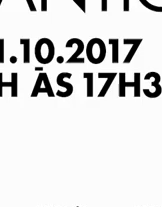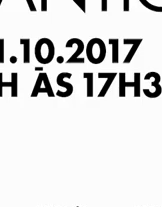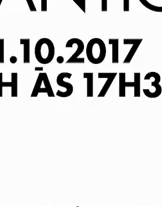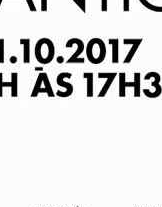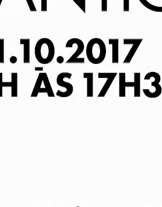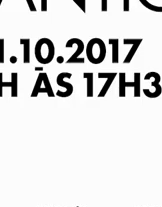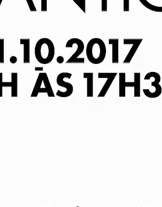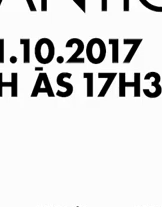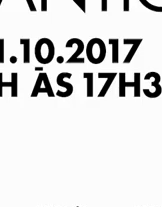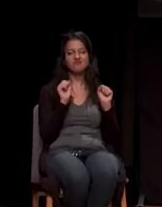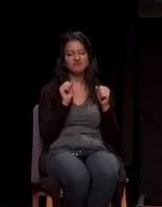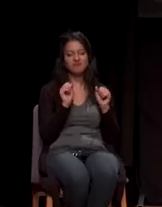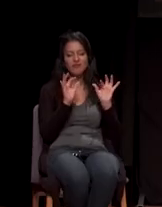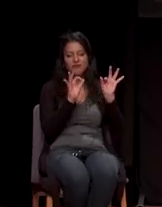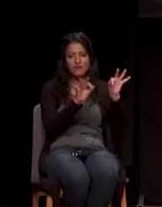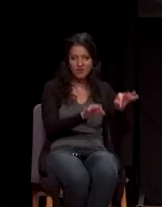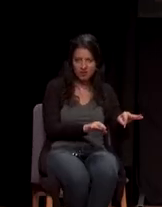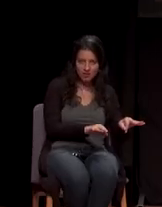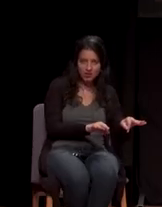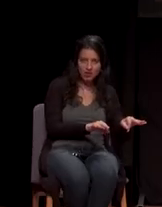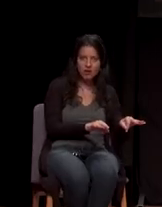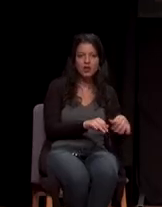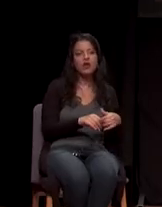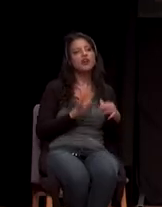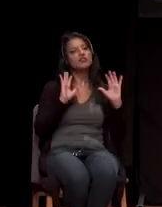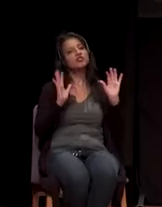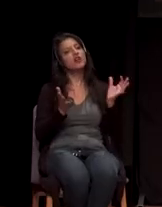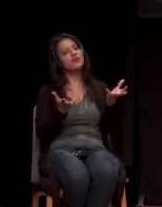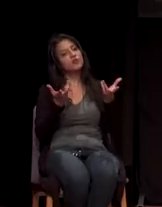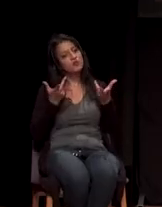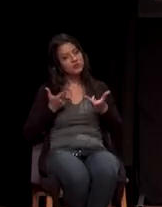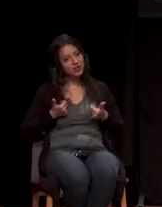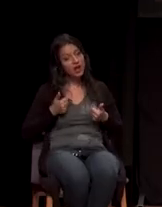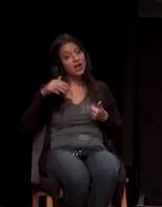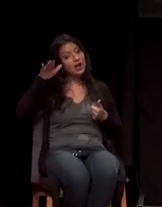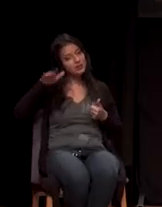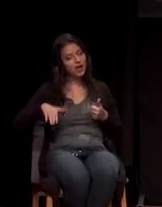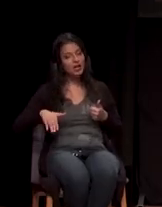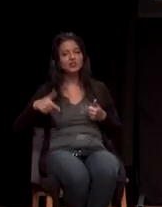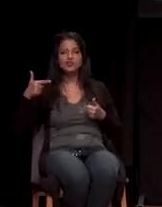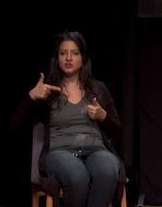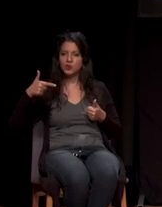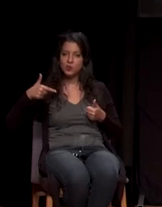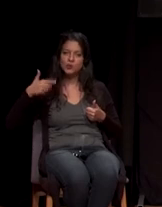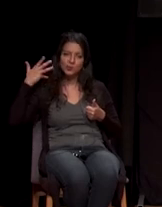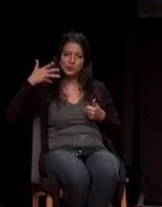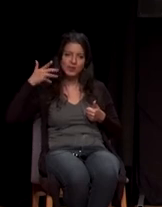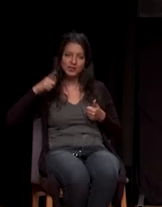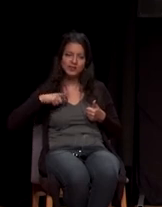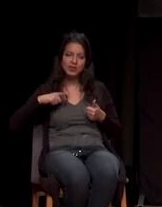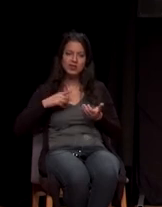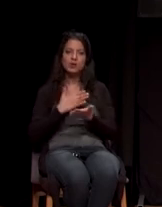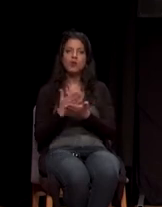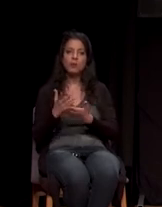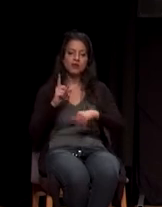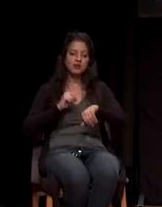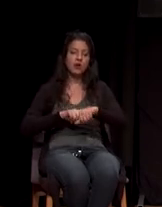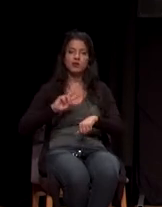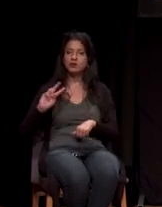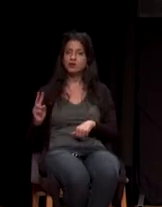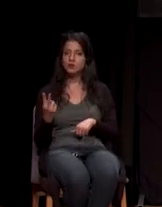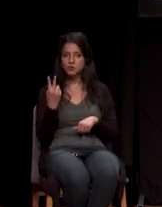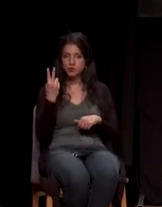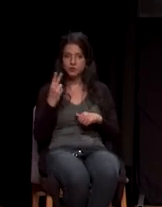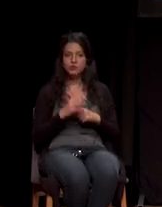do seminário do dia e gostaria de convidá-los para a segunda parte da tarde, começa às 14 horas, com